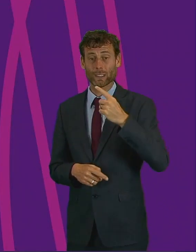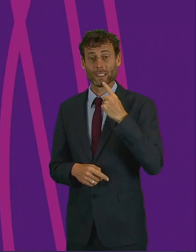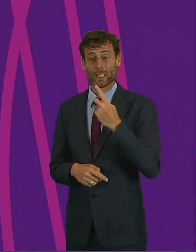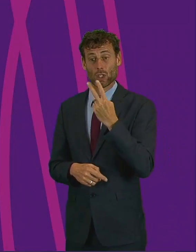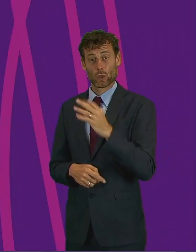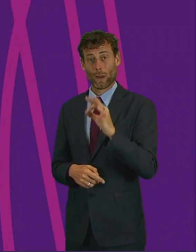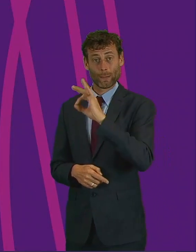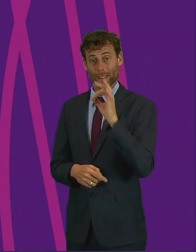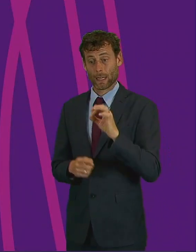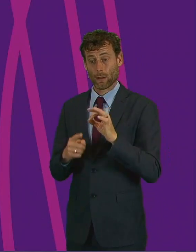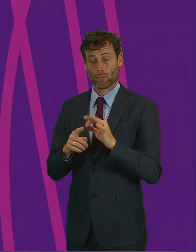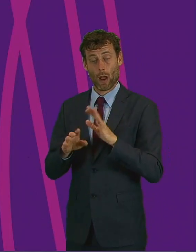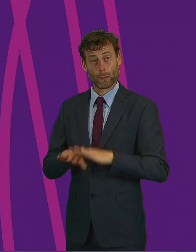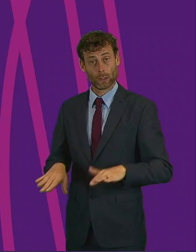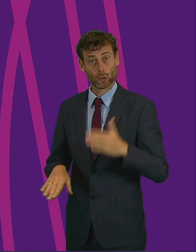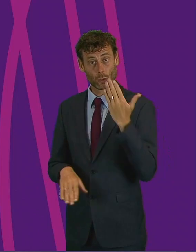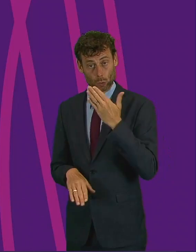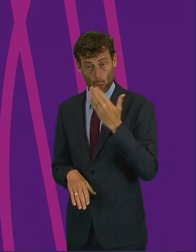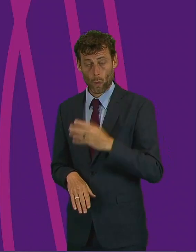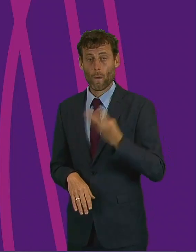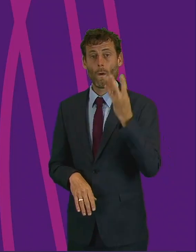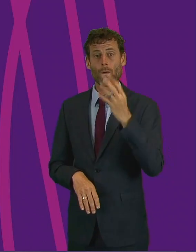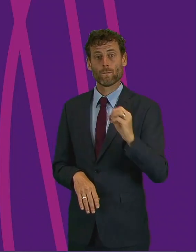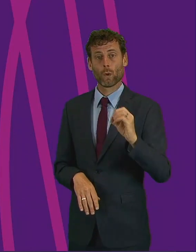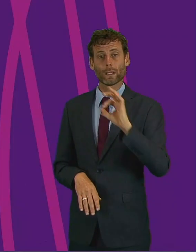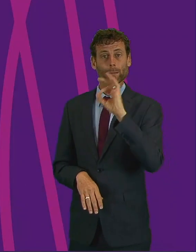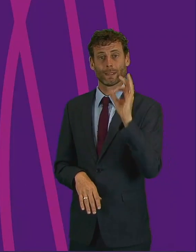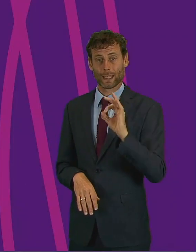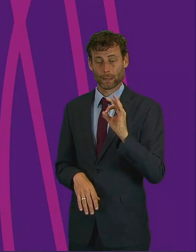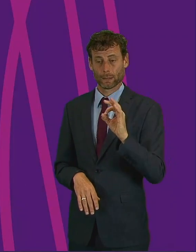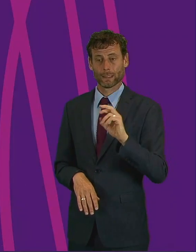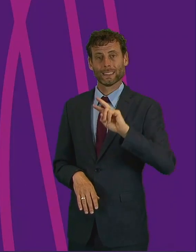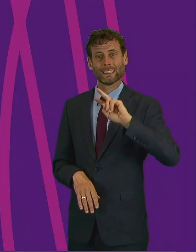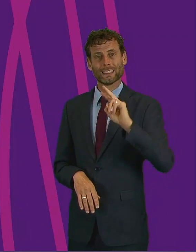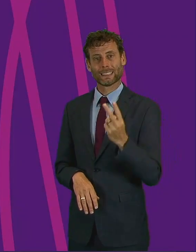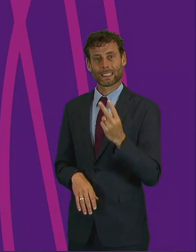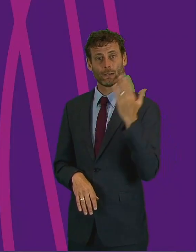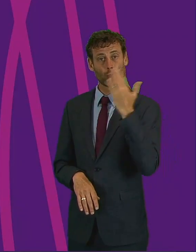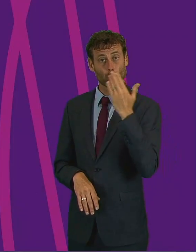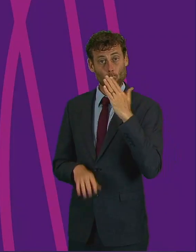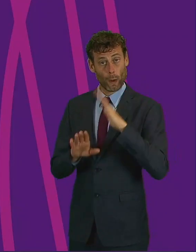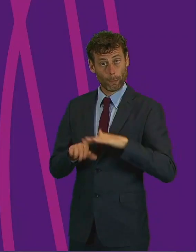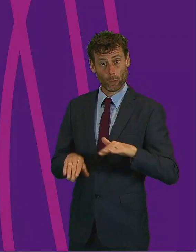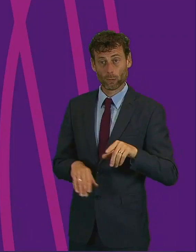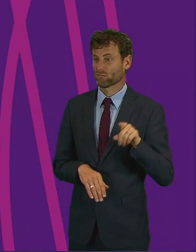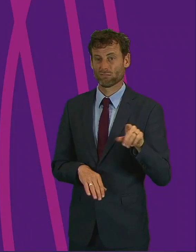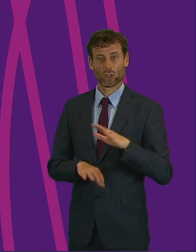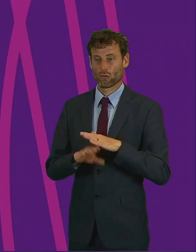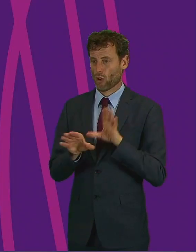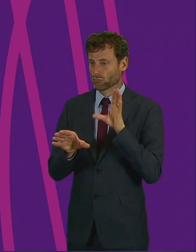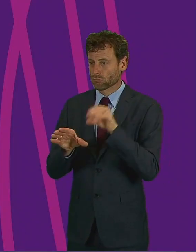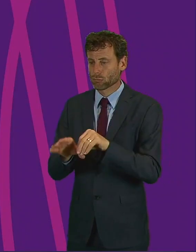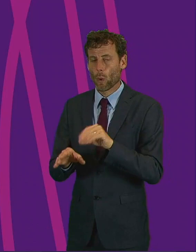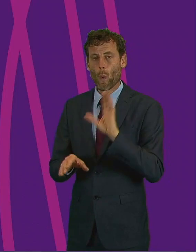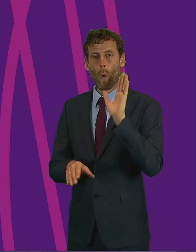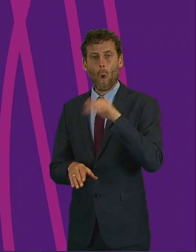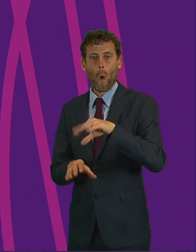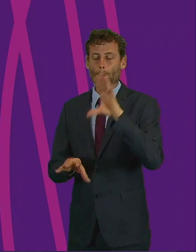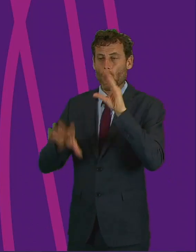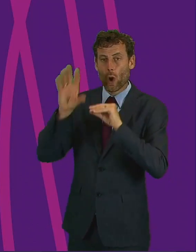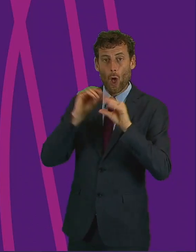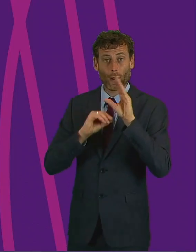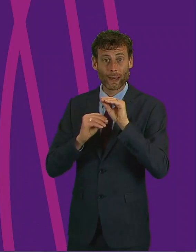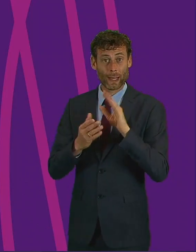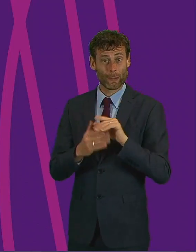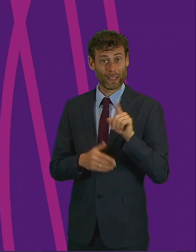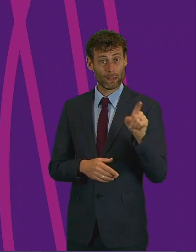and 40% of secondary school pupils had not engaged with home learning by the end of May. Clearly missing months of